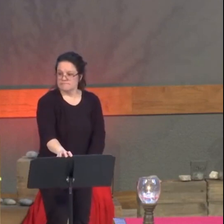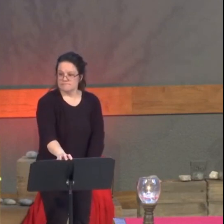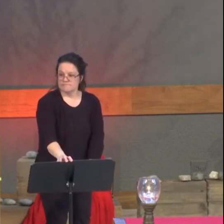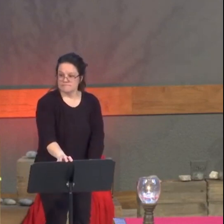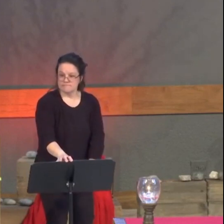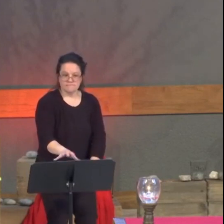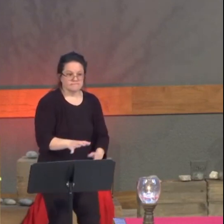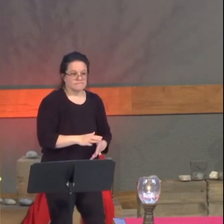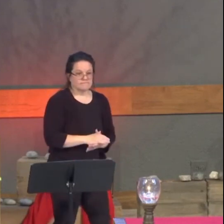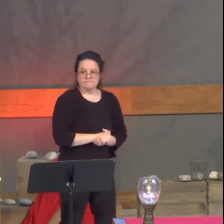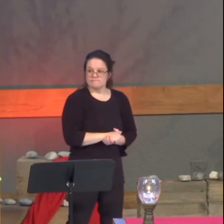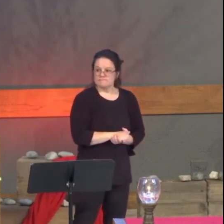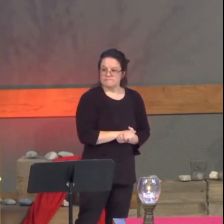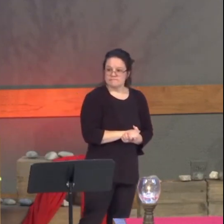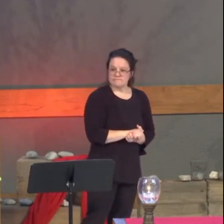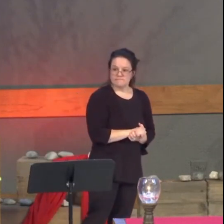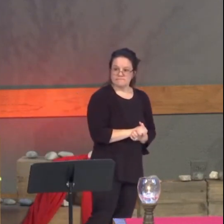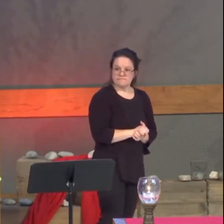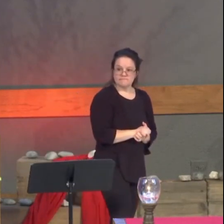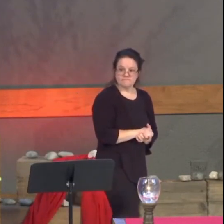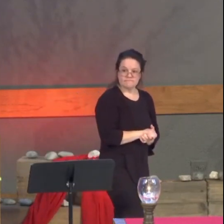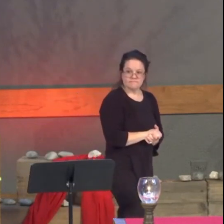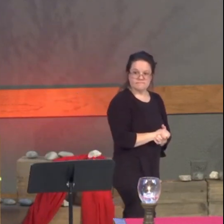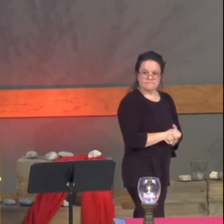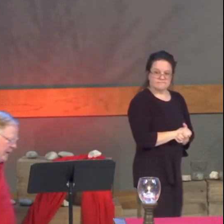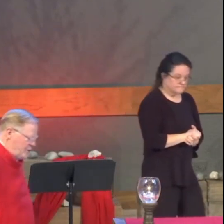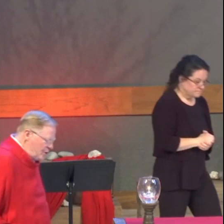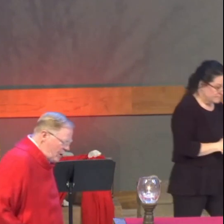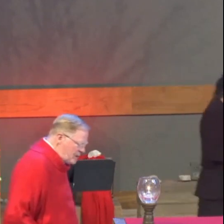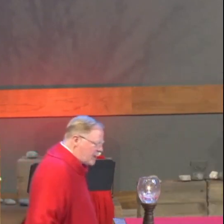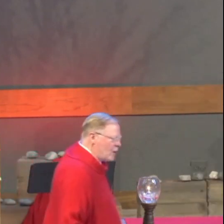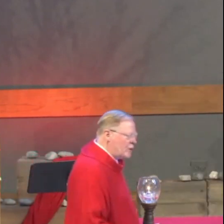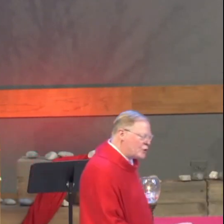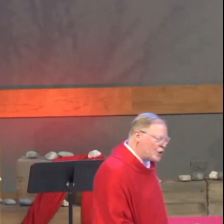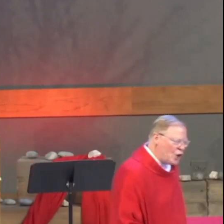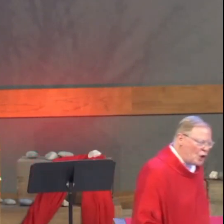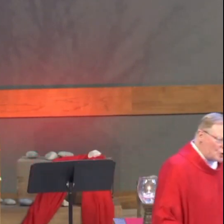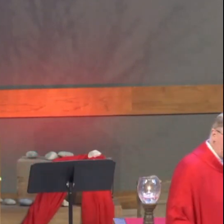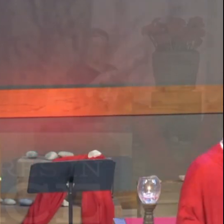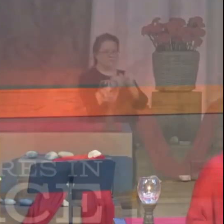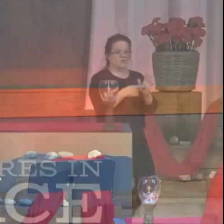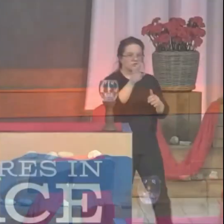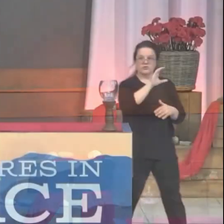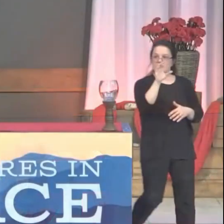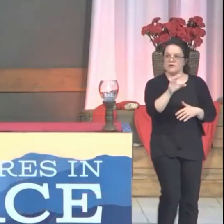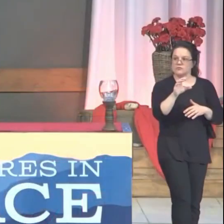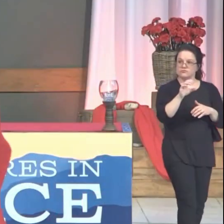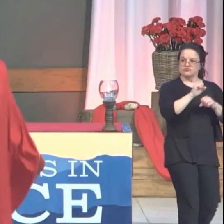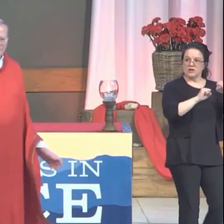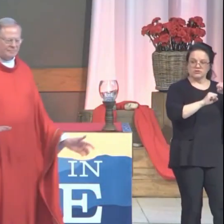because the whole Mass, it wasn't... Our Adventures in Grace has had a real It says 3 hours, Chicago but it structure. Wasn't. It wasn't